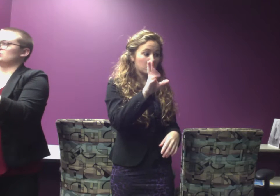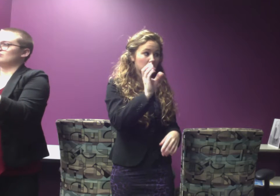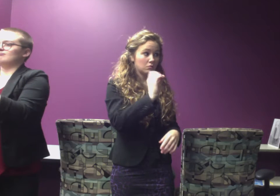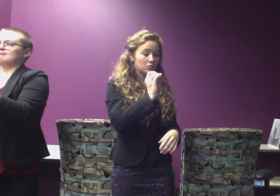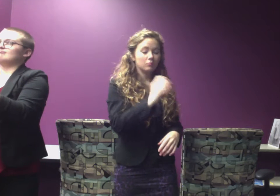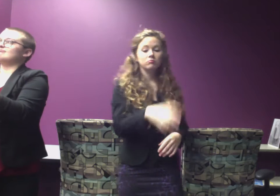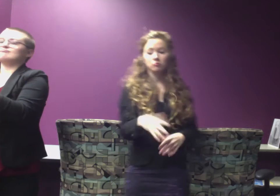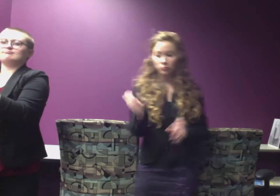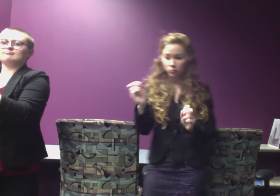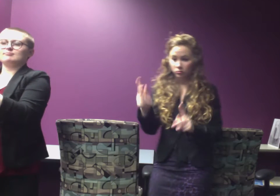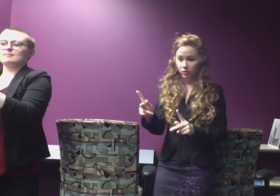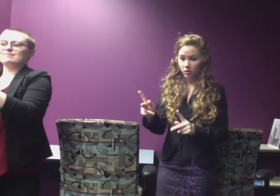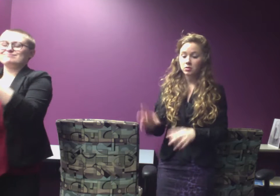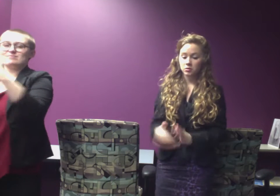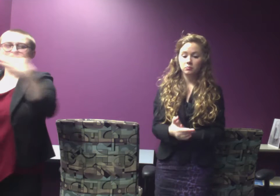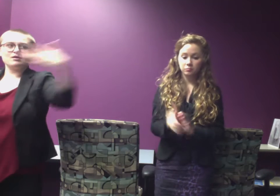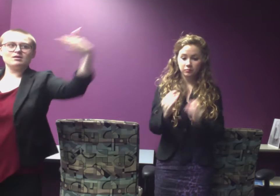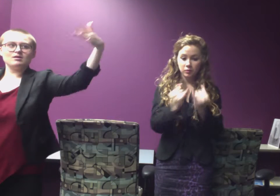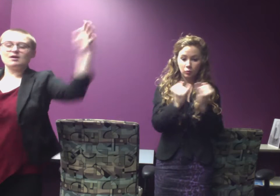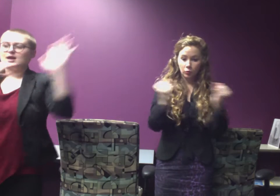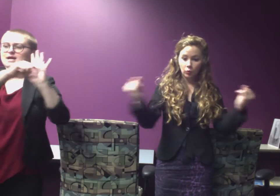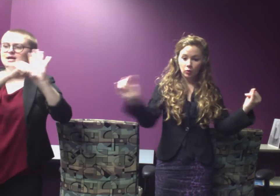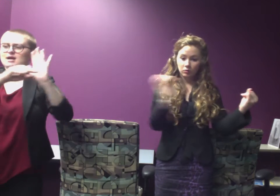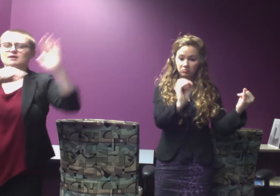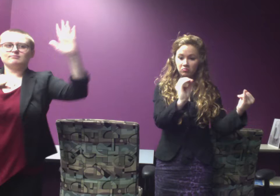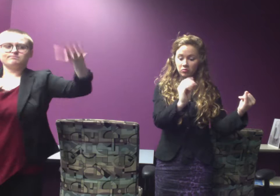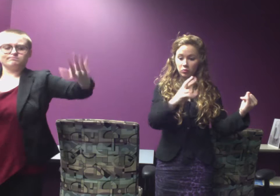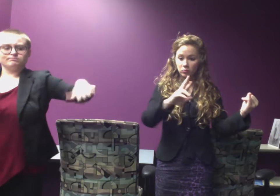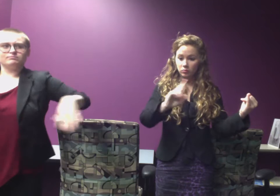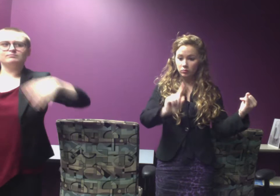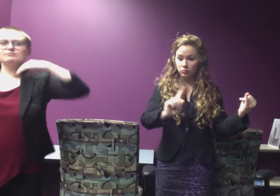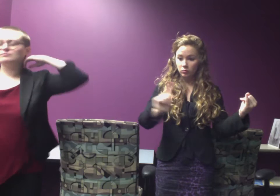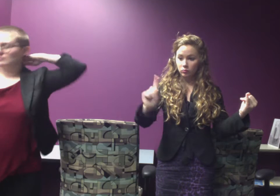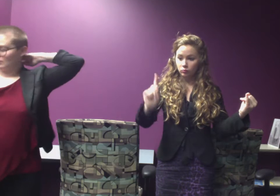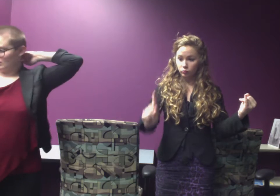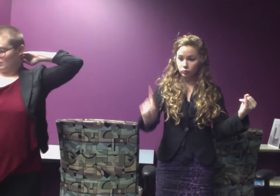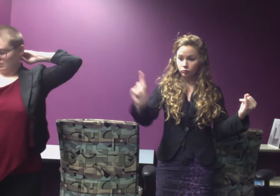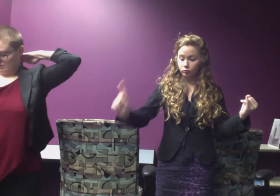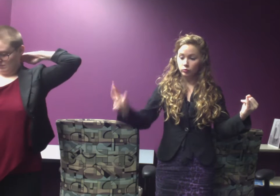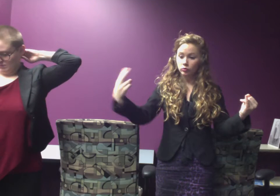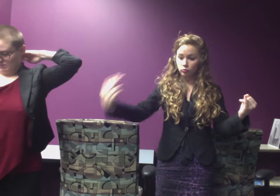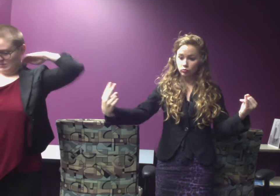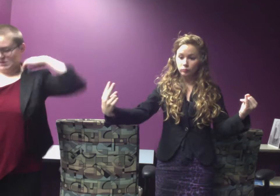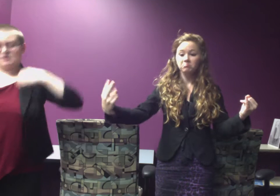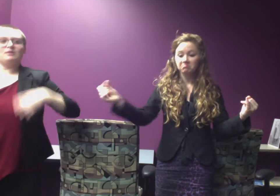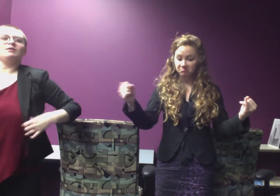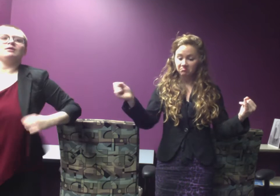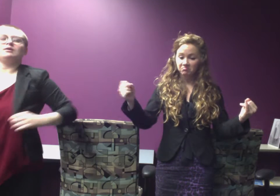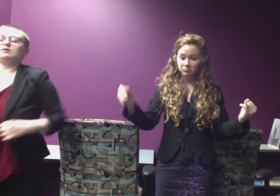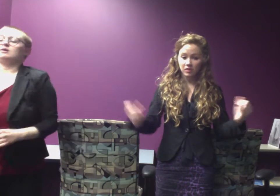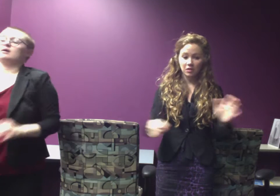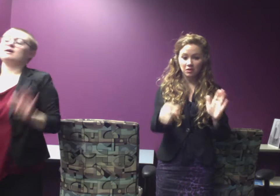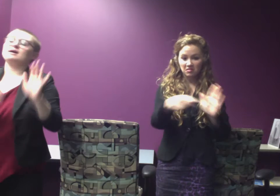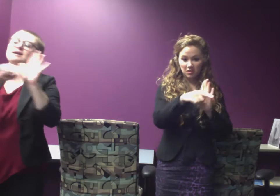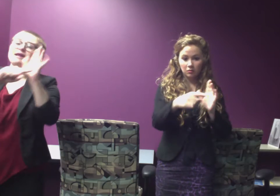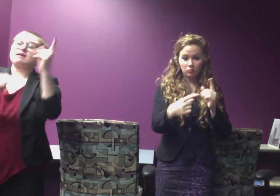moment. So again, the symbol happens to go that way, that -1 is less than 2, or 2 is larger than